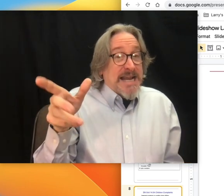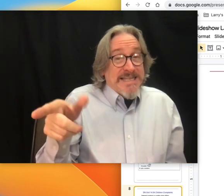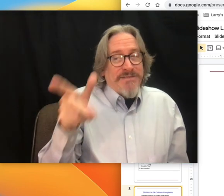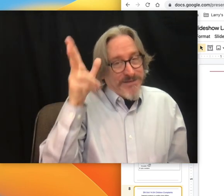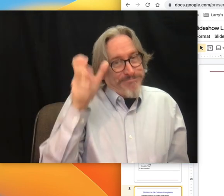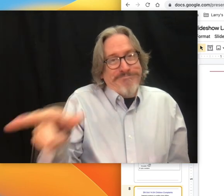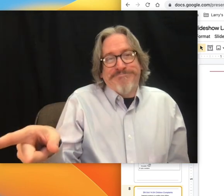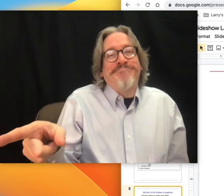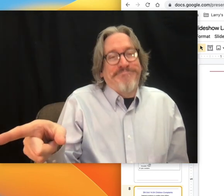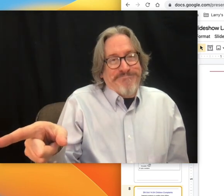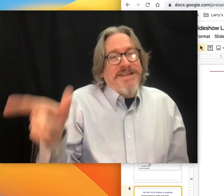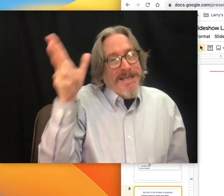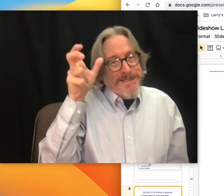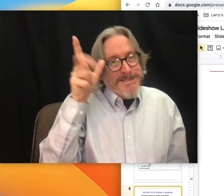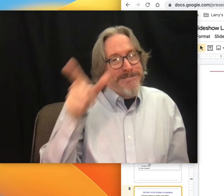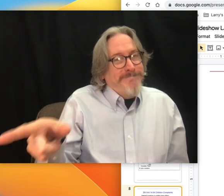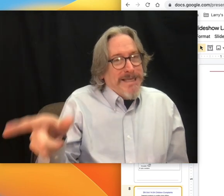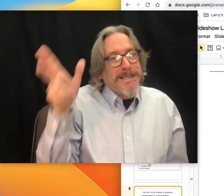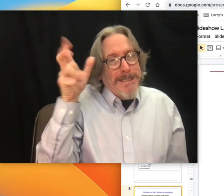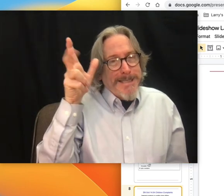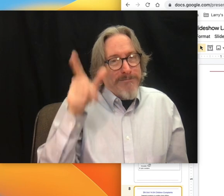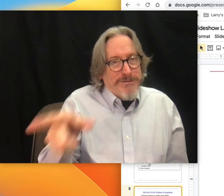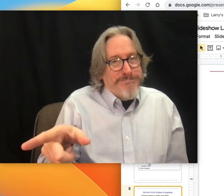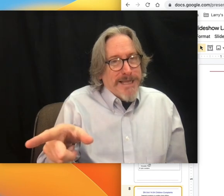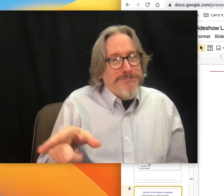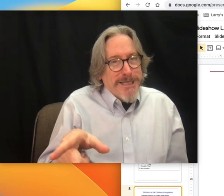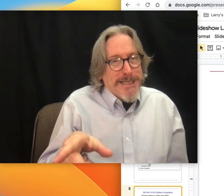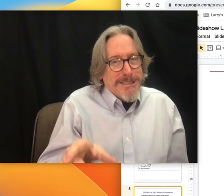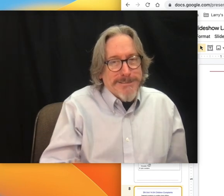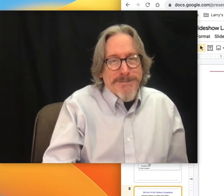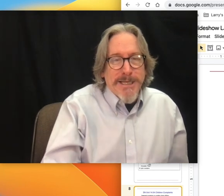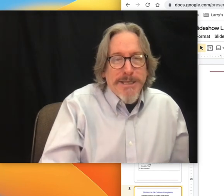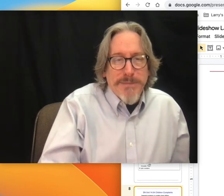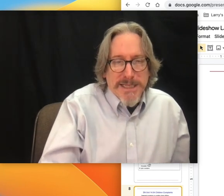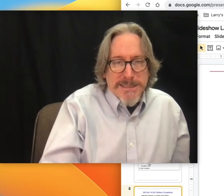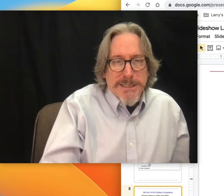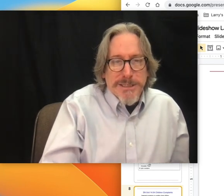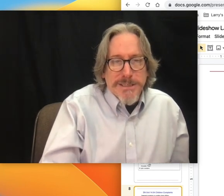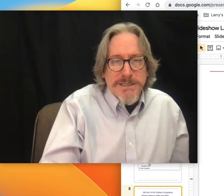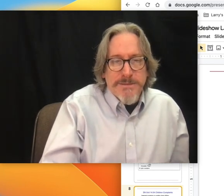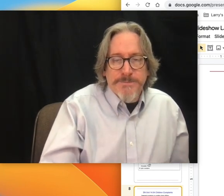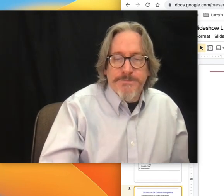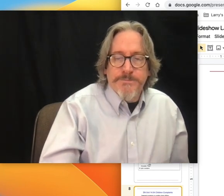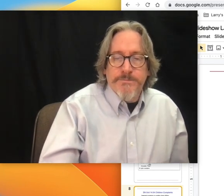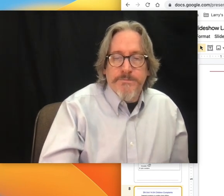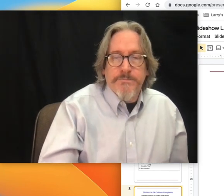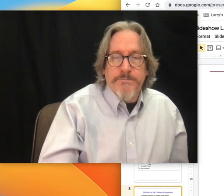It's that idea that he's a little devil. That's what he is. Bless his heart.